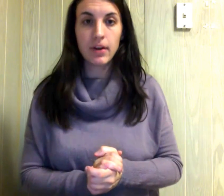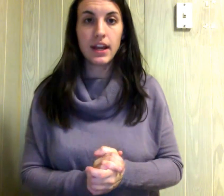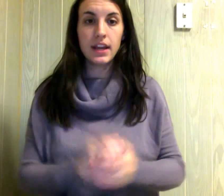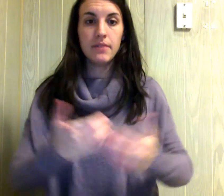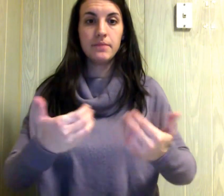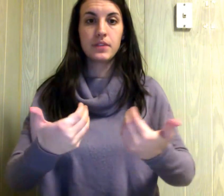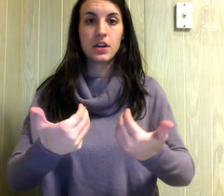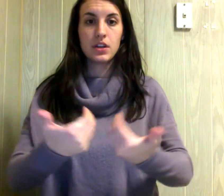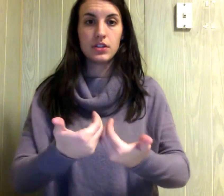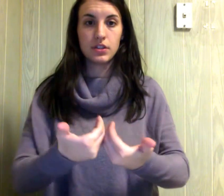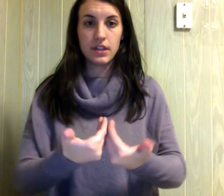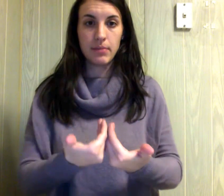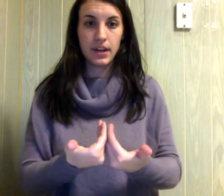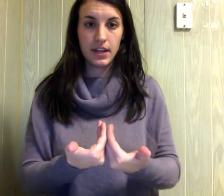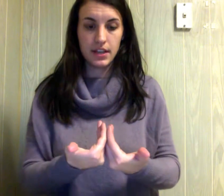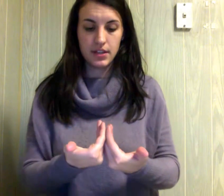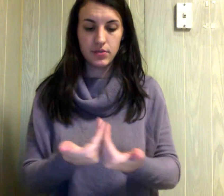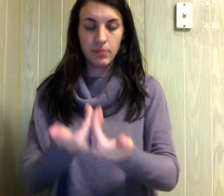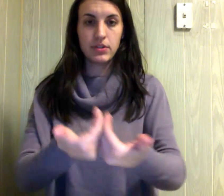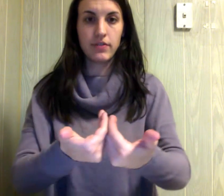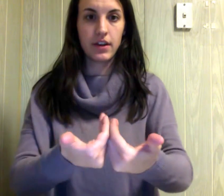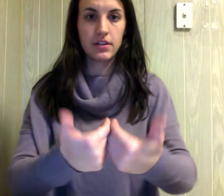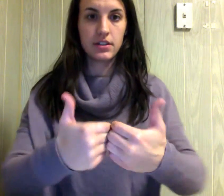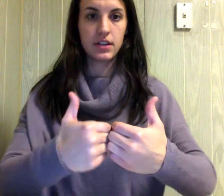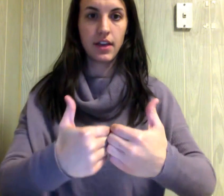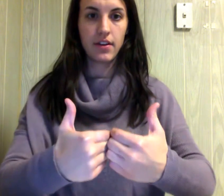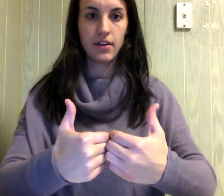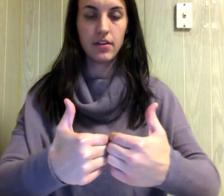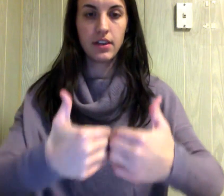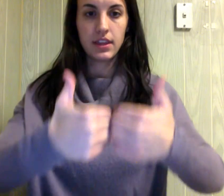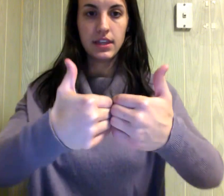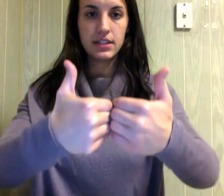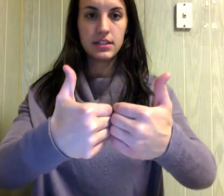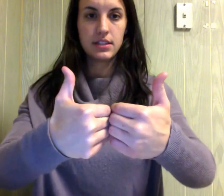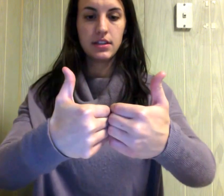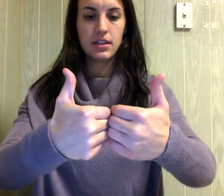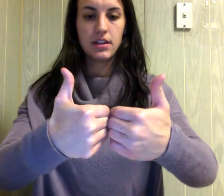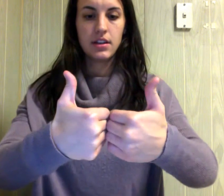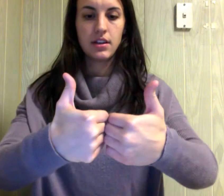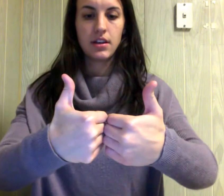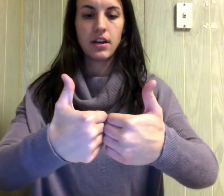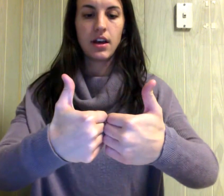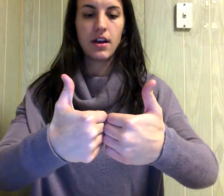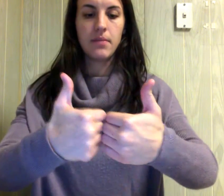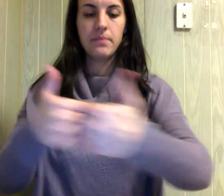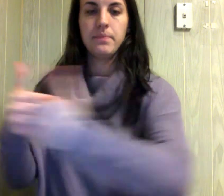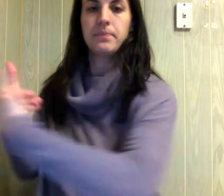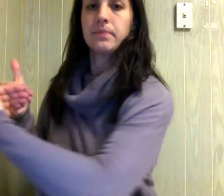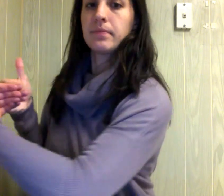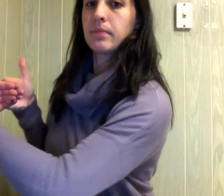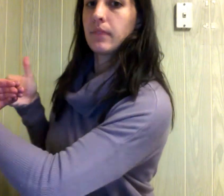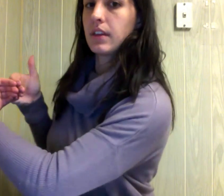Separated. So separated is you want to put your fingers together like this. Like